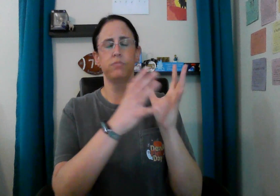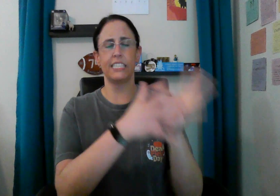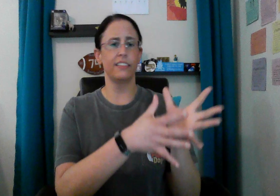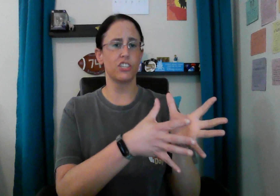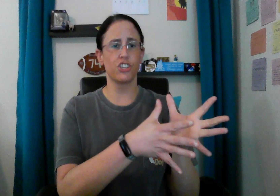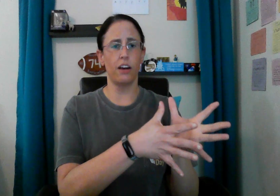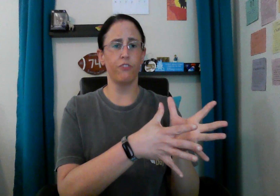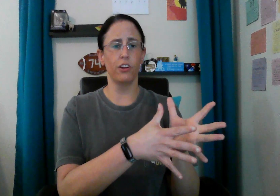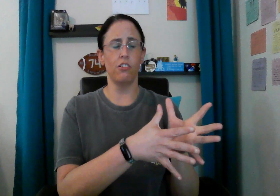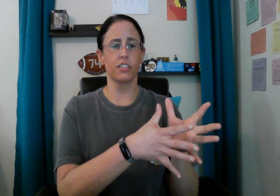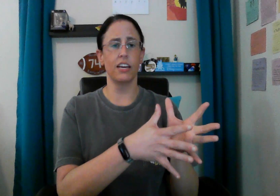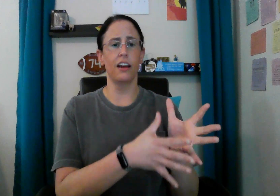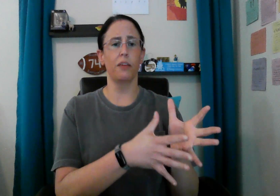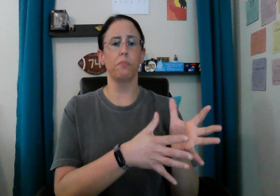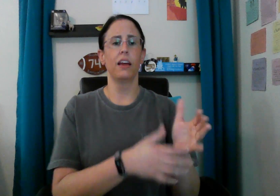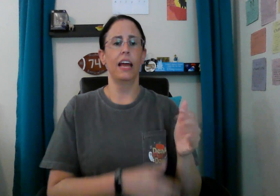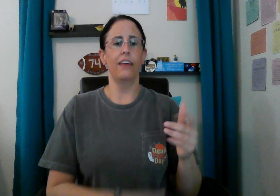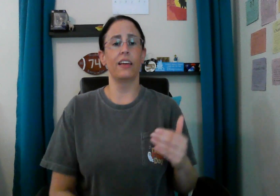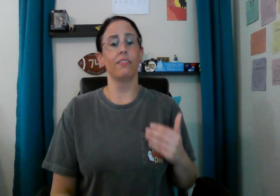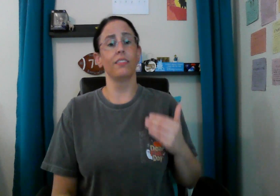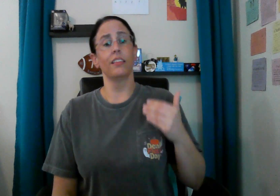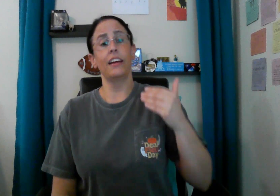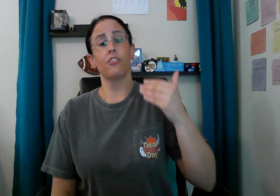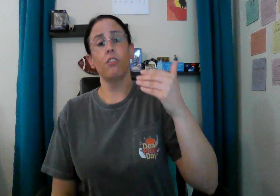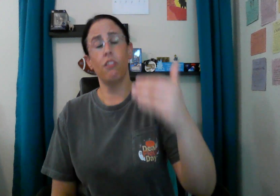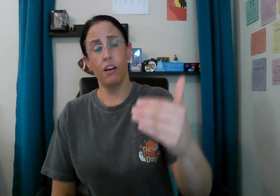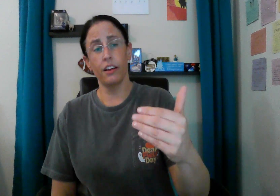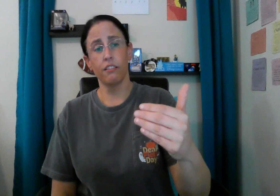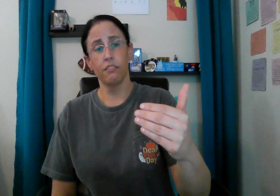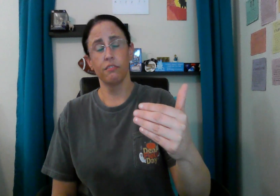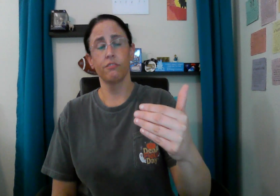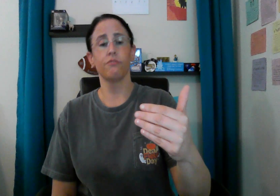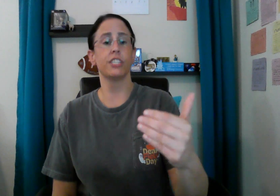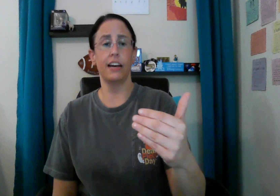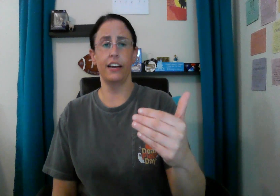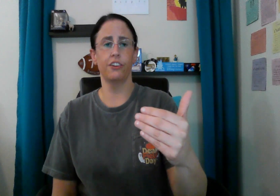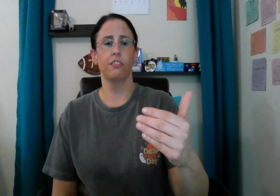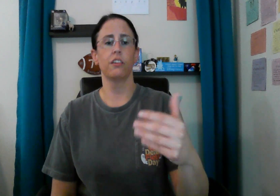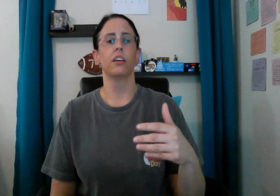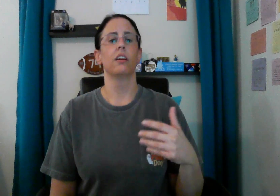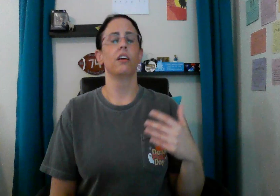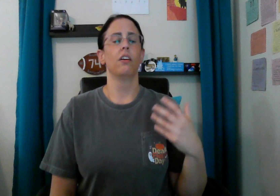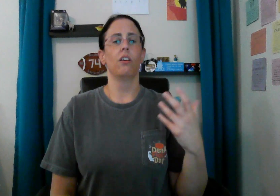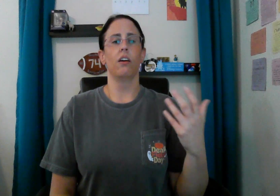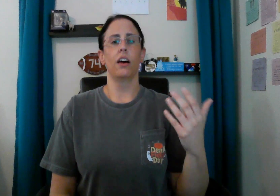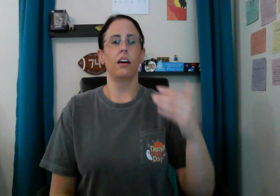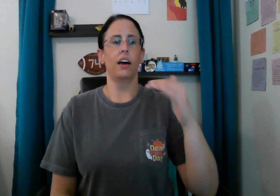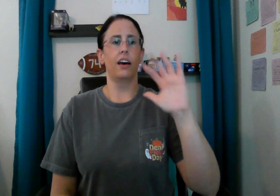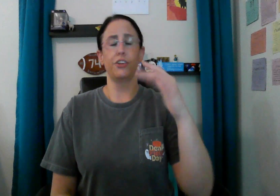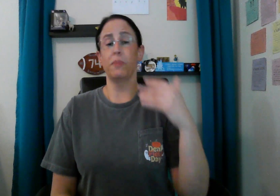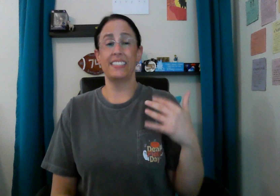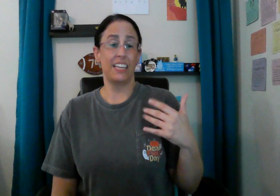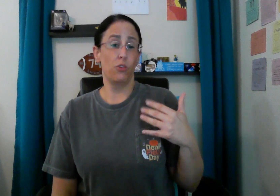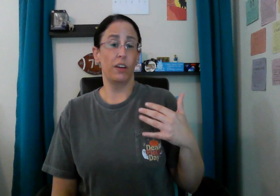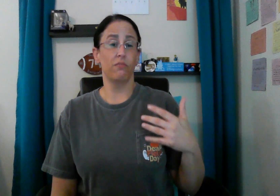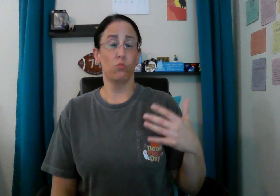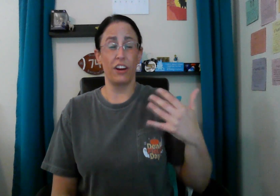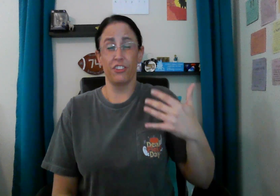did this job for a long time, and then later on retired. You might see it where